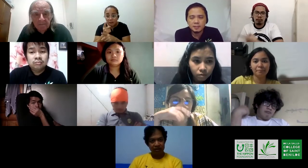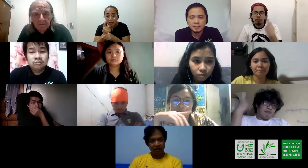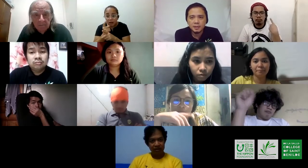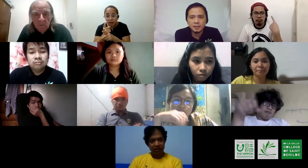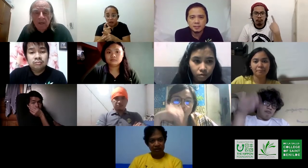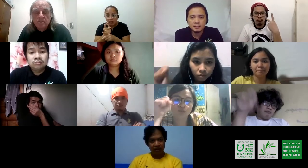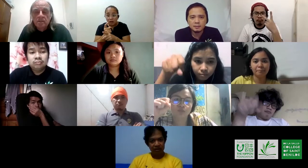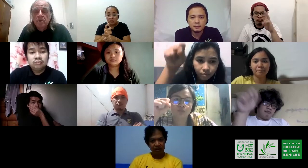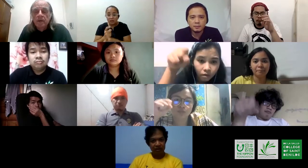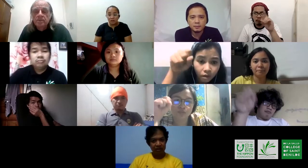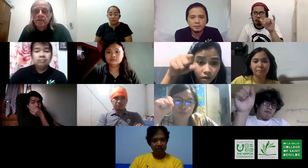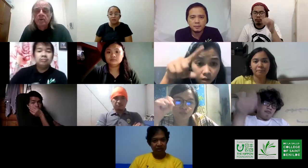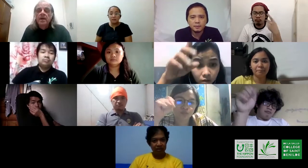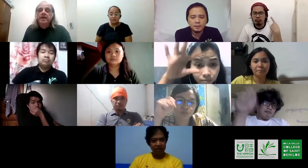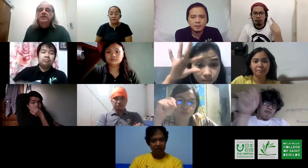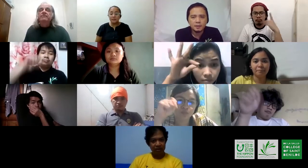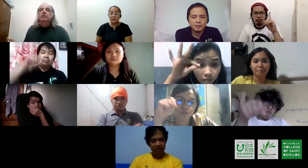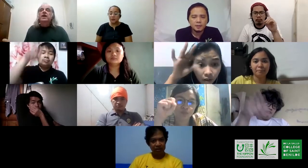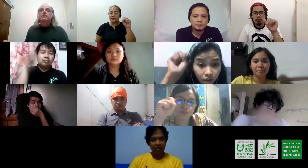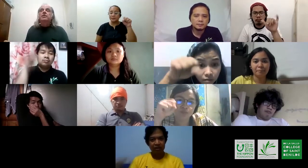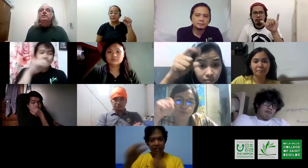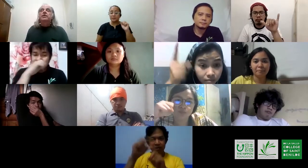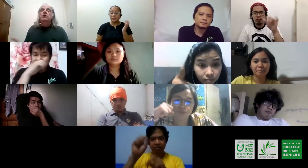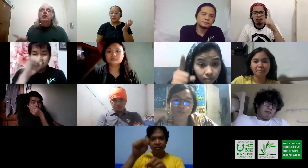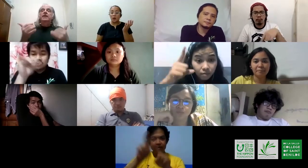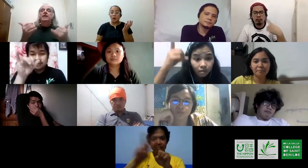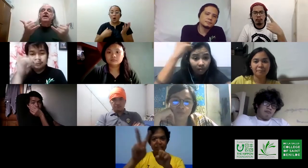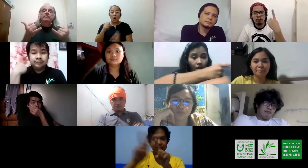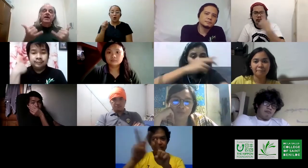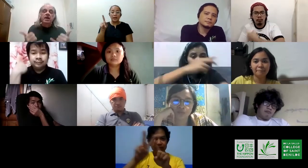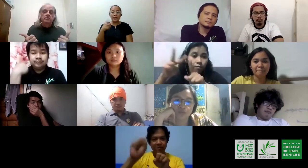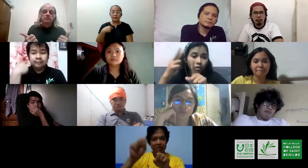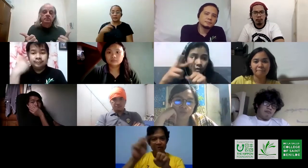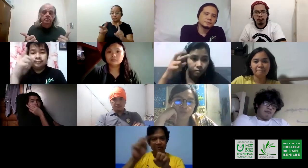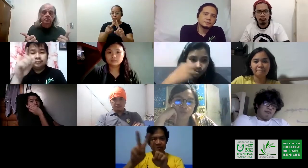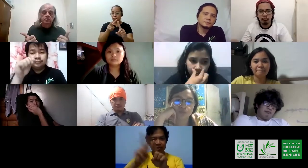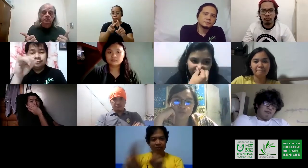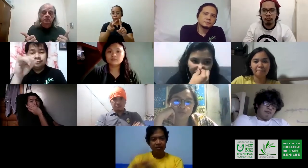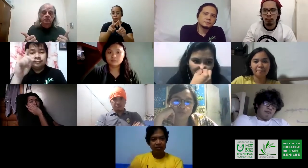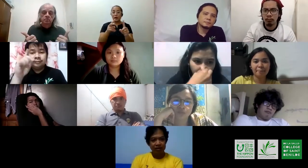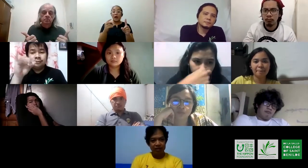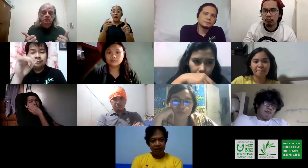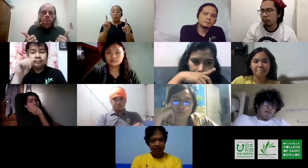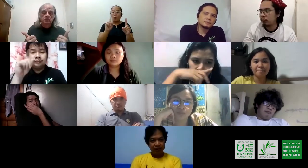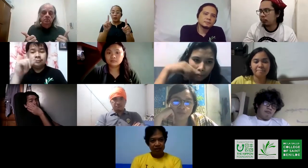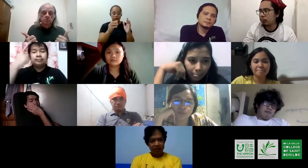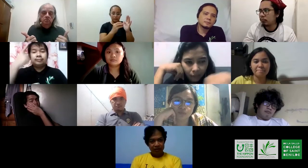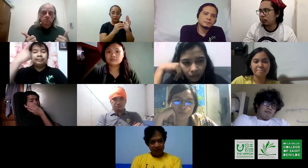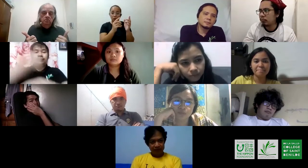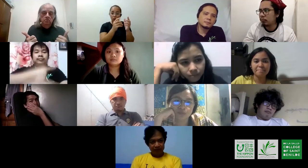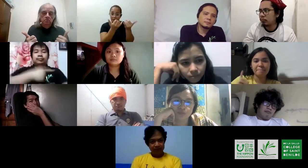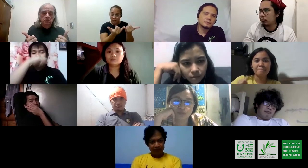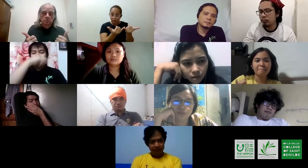Yes, yes. Yes. Okay. So in the vocabulary, you already have now,